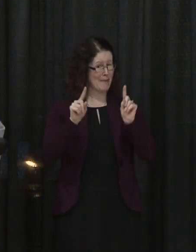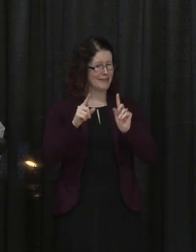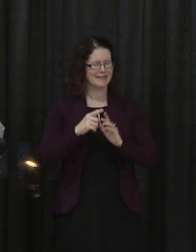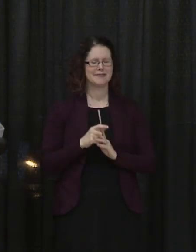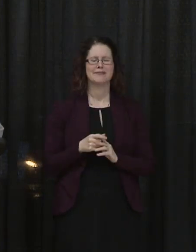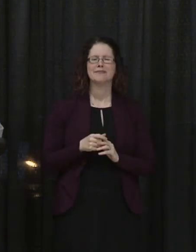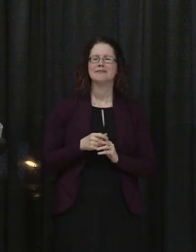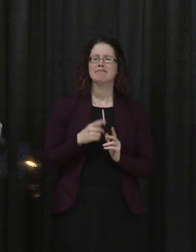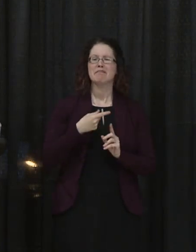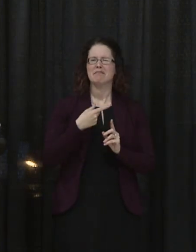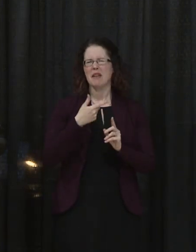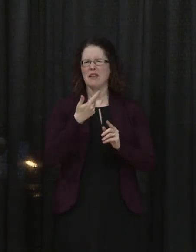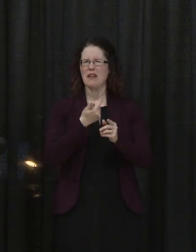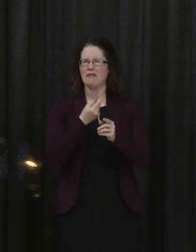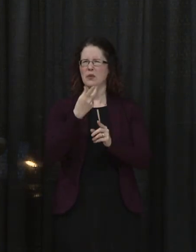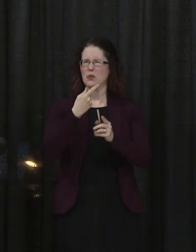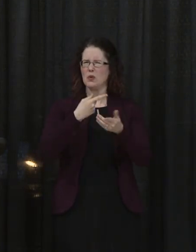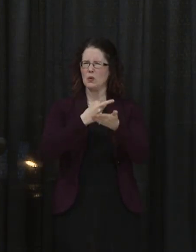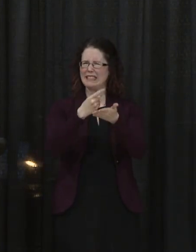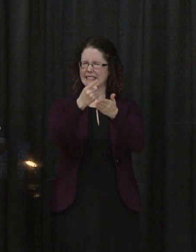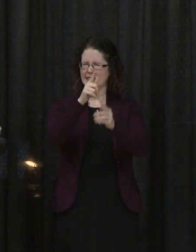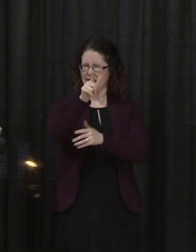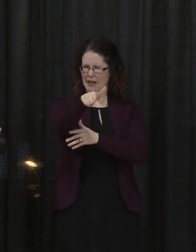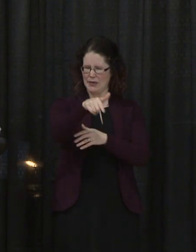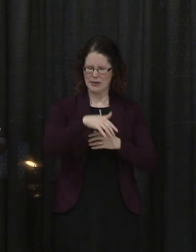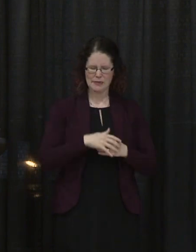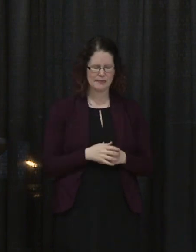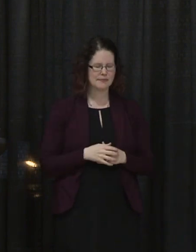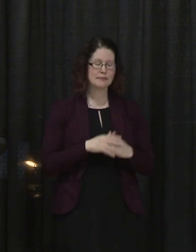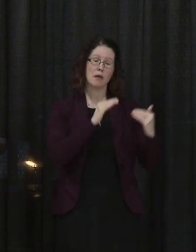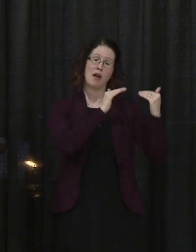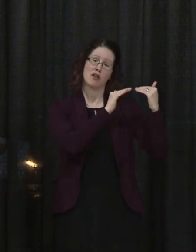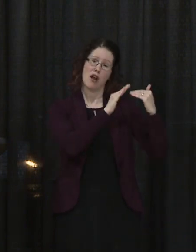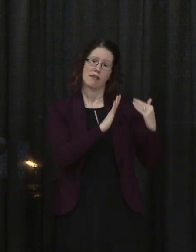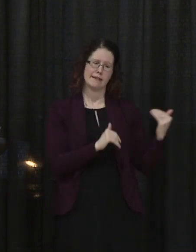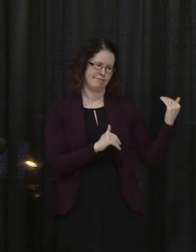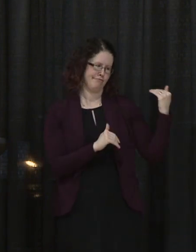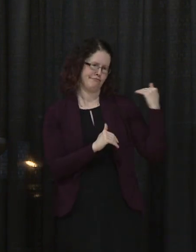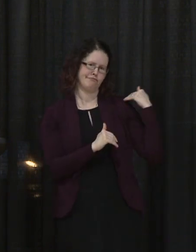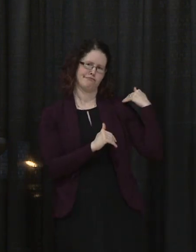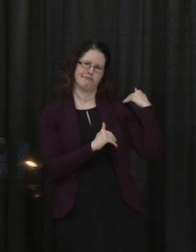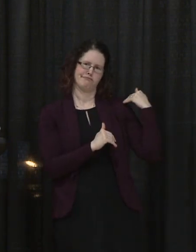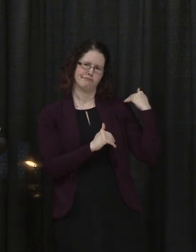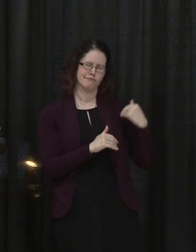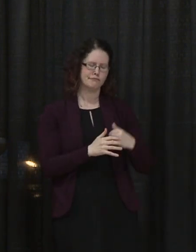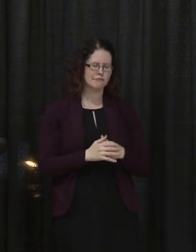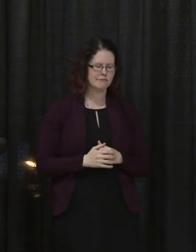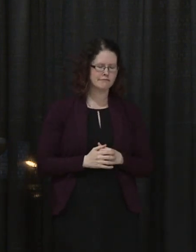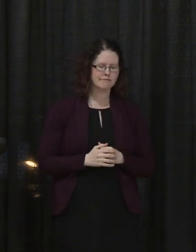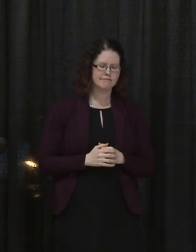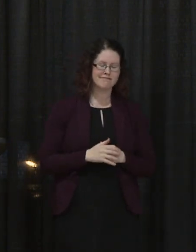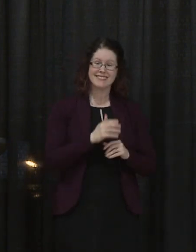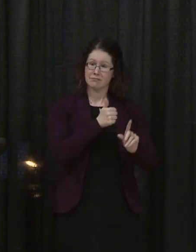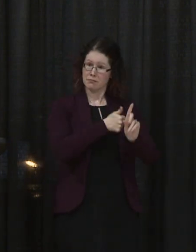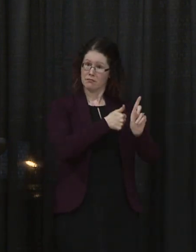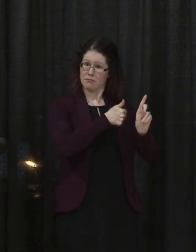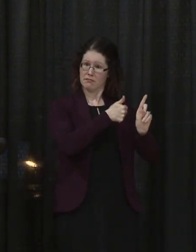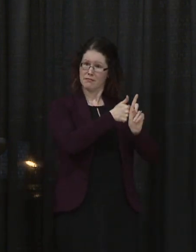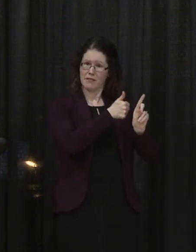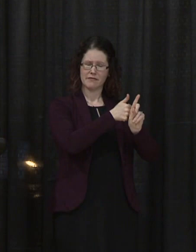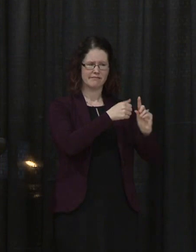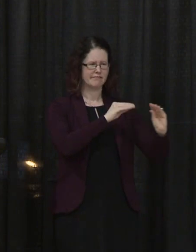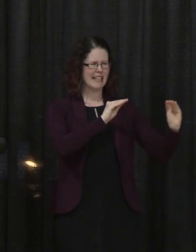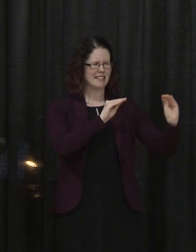finished that course, I was asked to do a favor for a teaching colleague of mine. You see, he was teaching an off-site